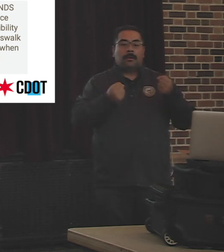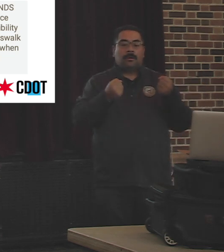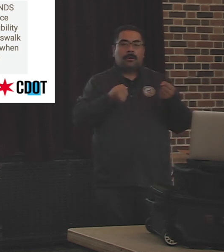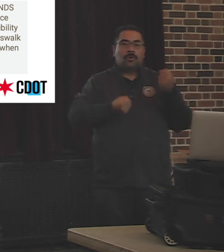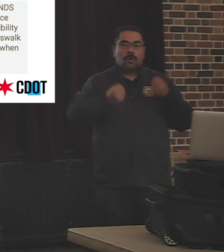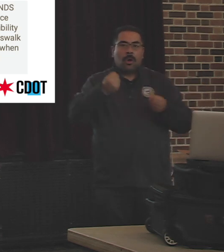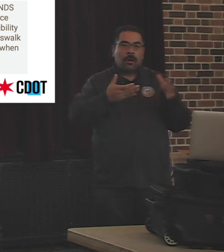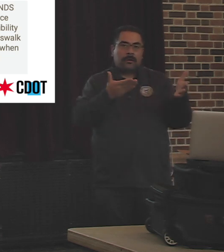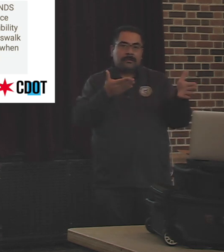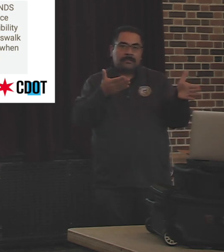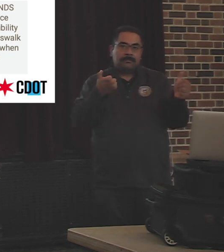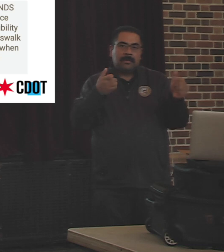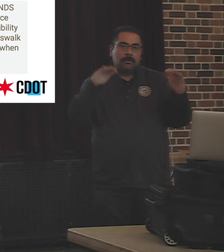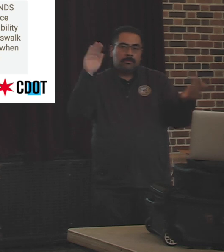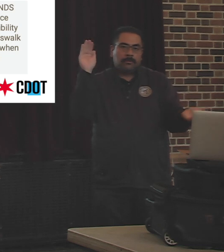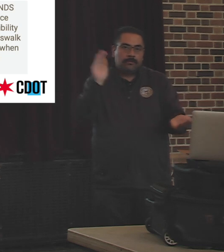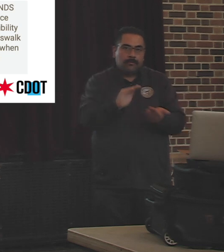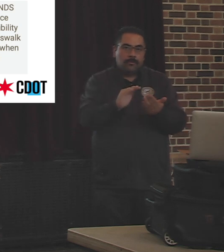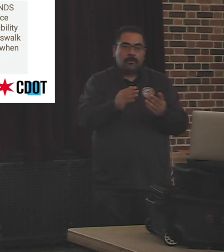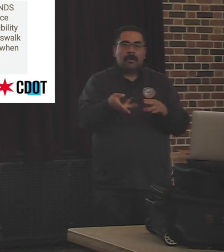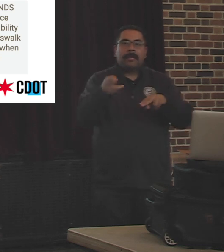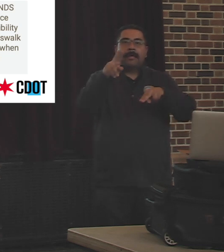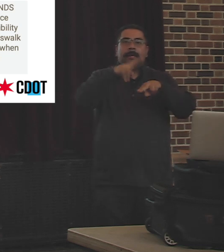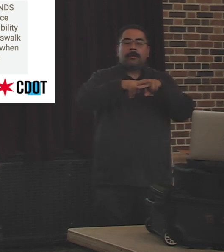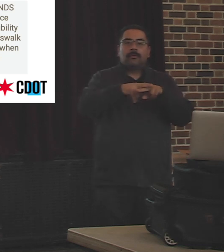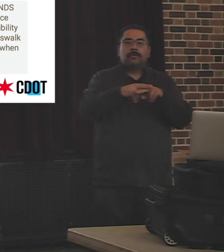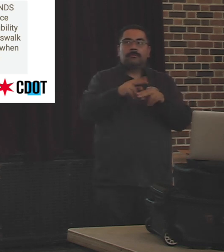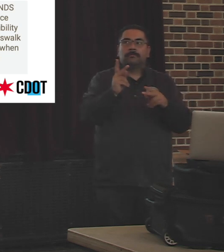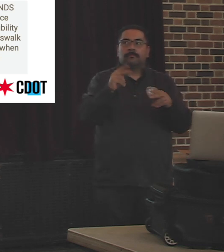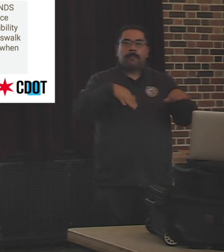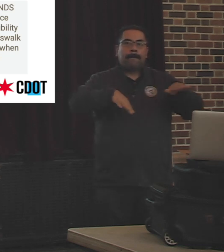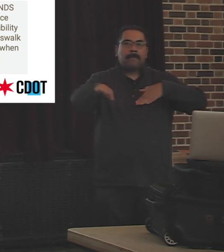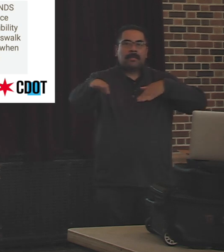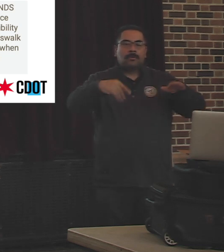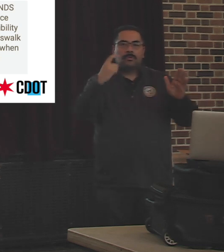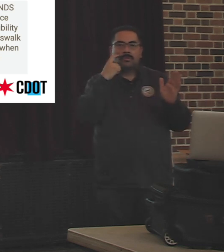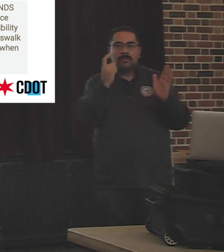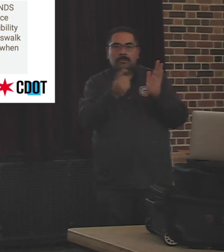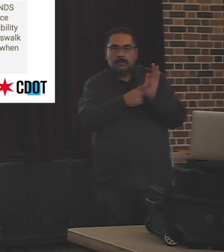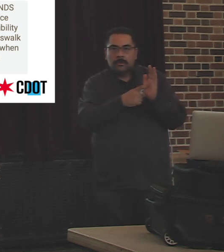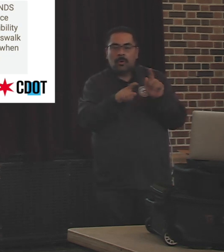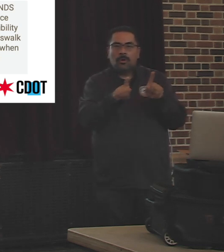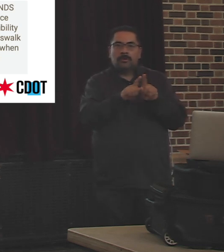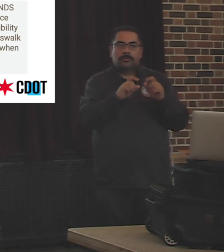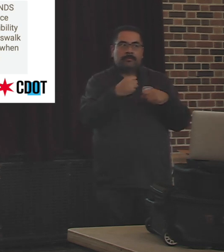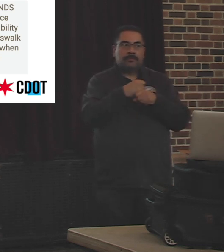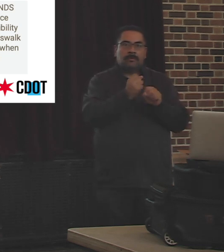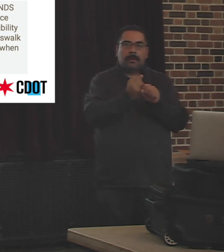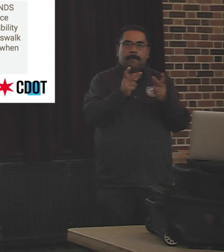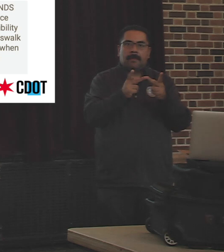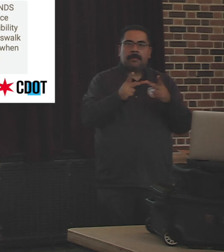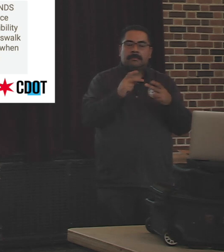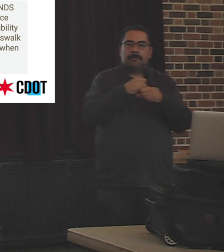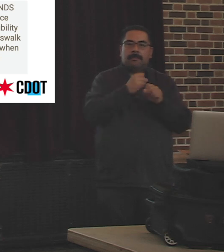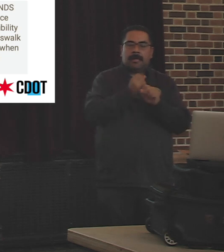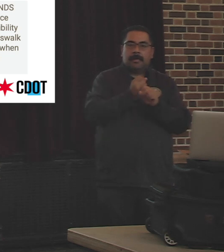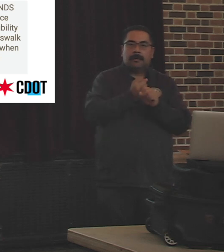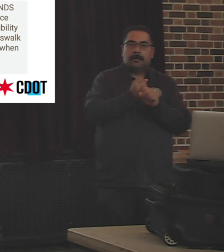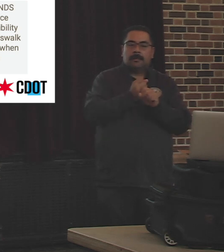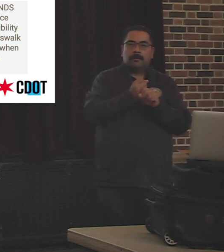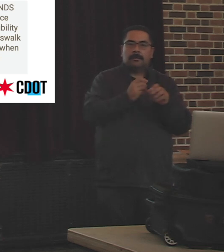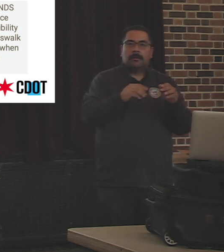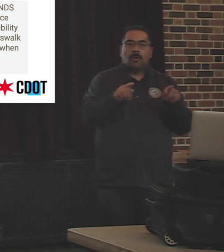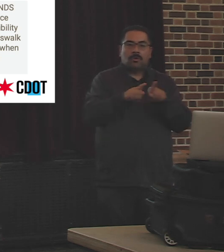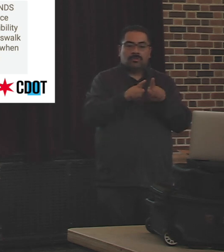improving pedestrian visibility, and that also allows for extra space for placemaking improvements. Raised crosswalks to increase